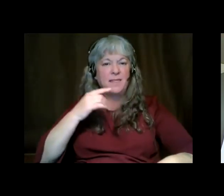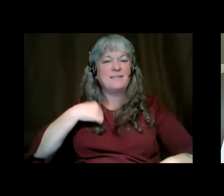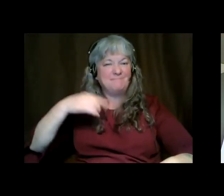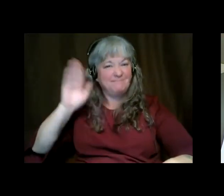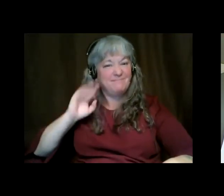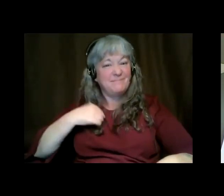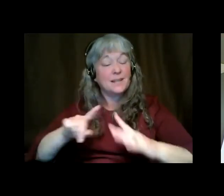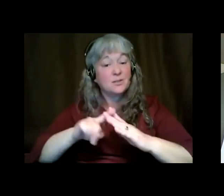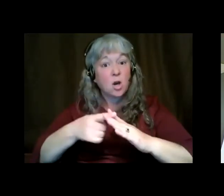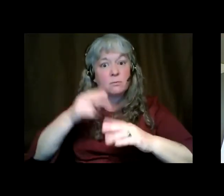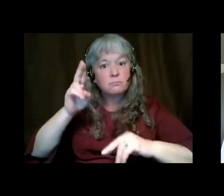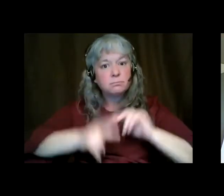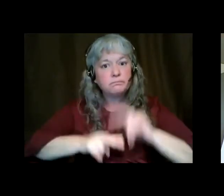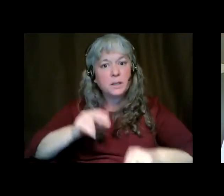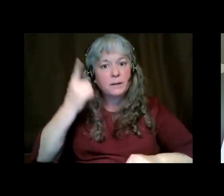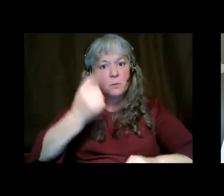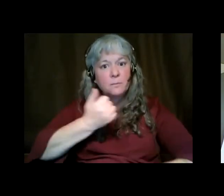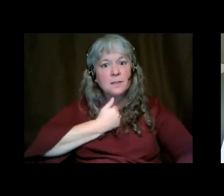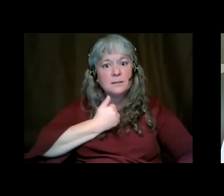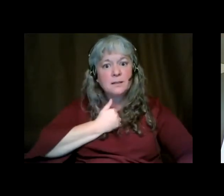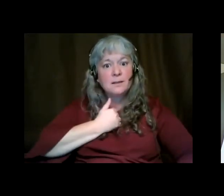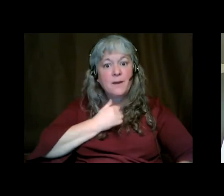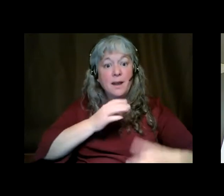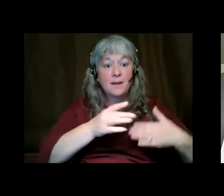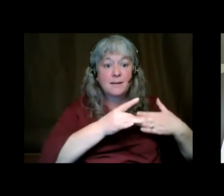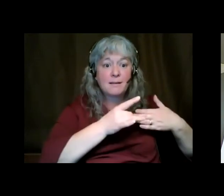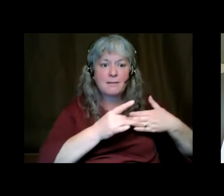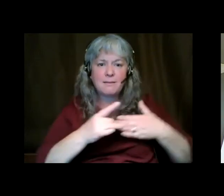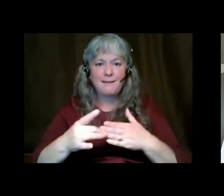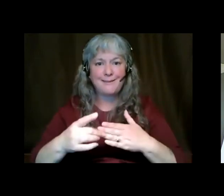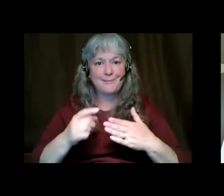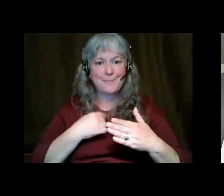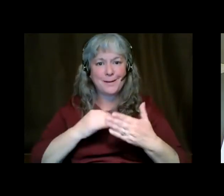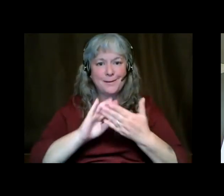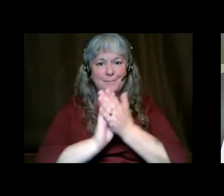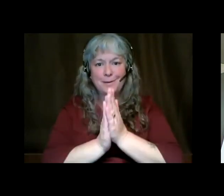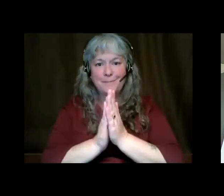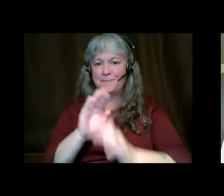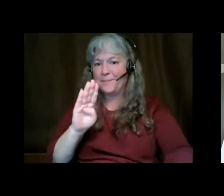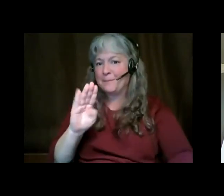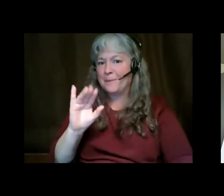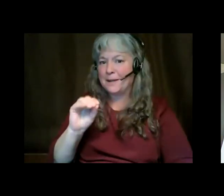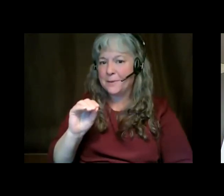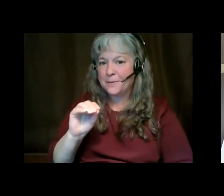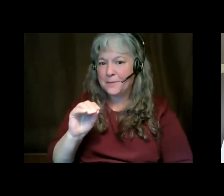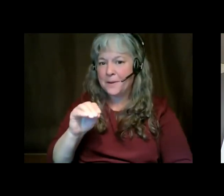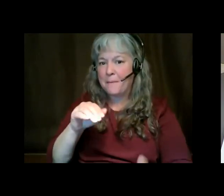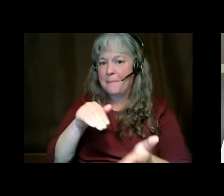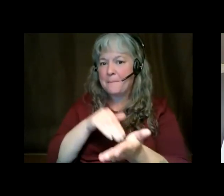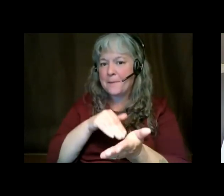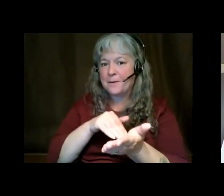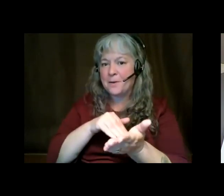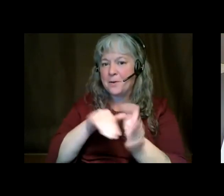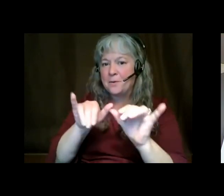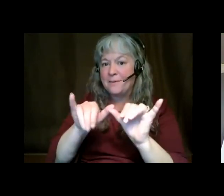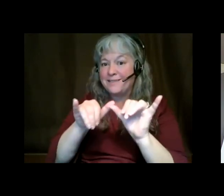story, which ultimately led me down a path of becoming a biomedical engineer.